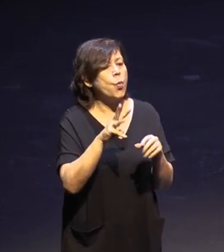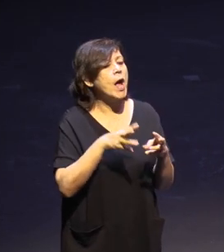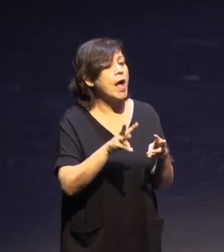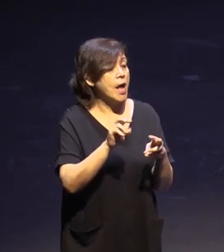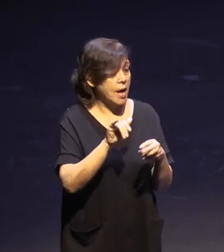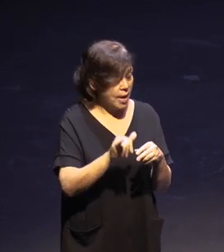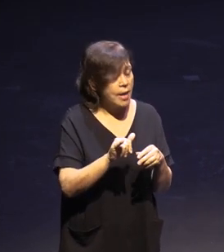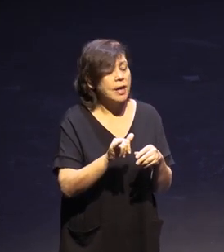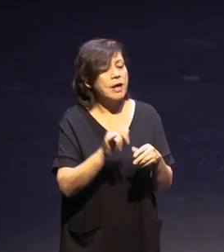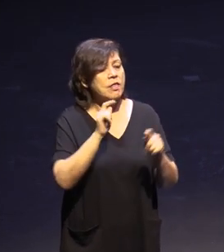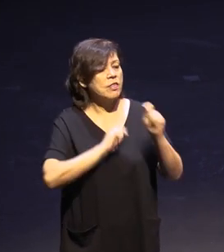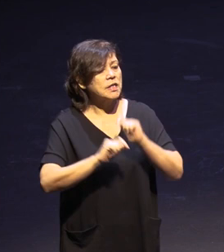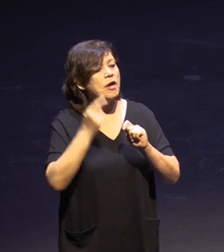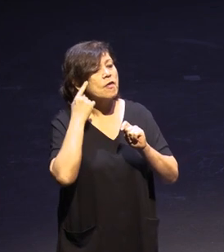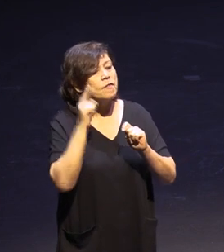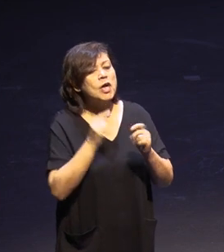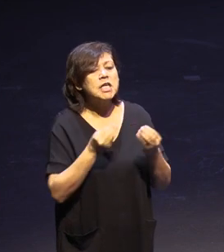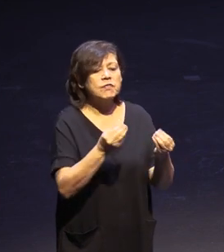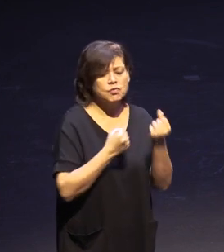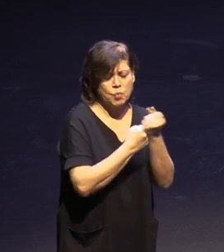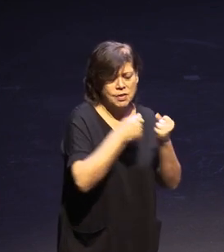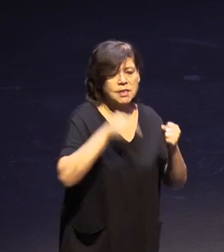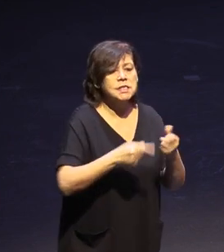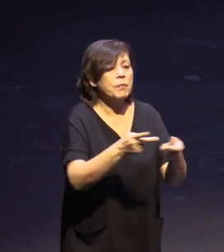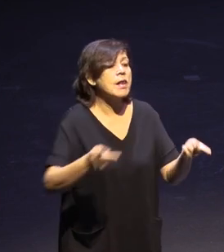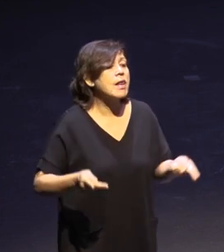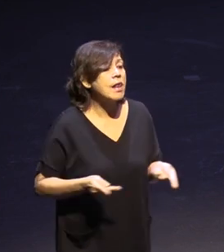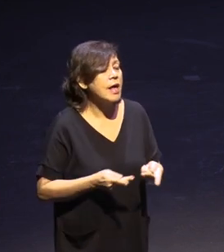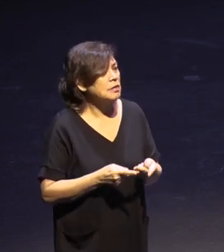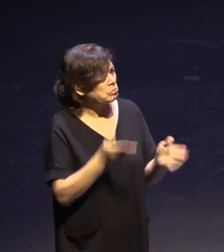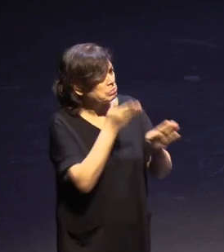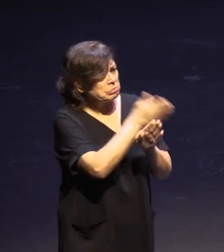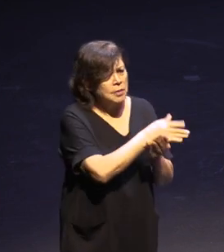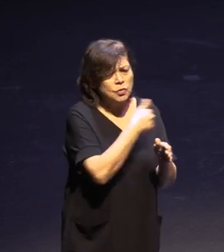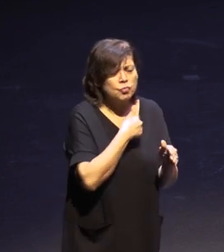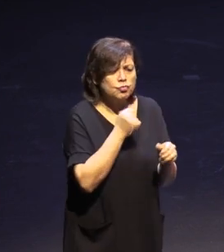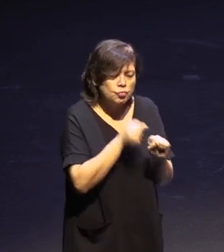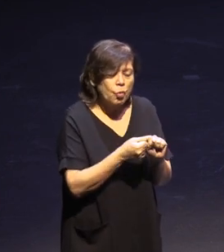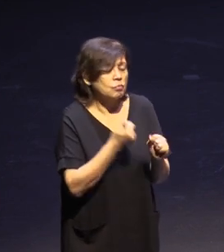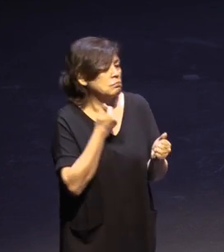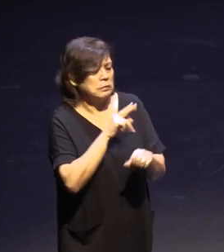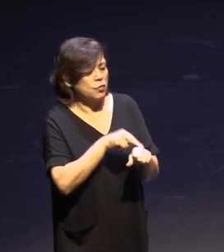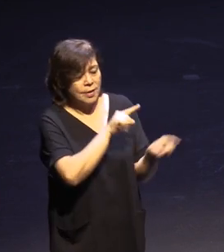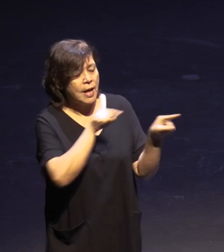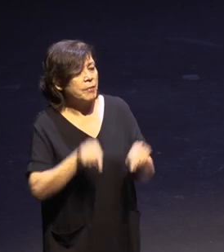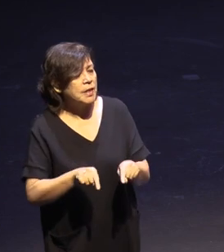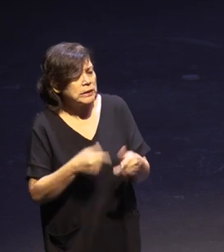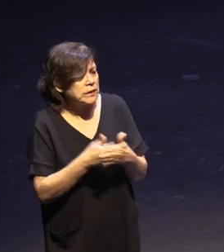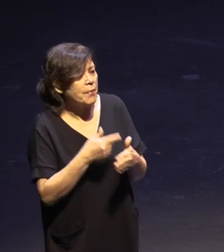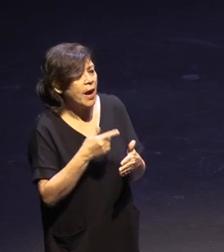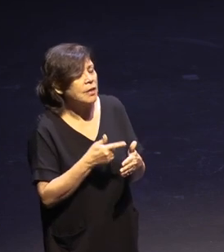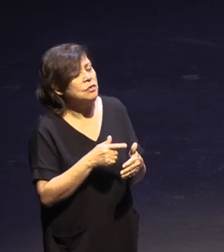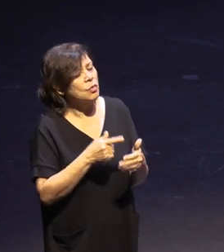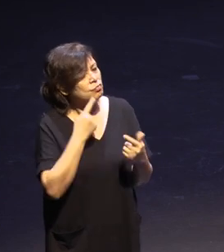We are their neighbour, and we felt it was so natural for us to just come here and spend the time with everyone talking about the very important